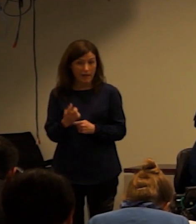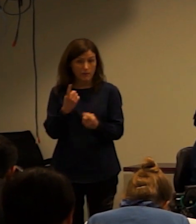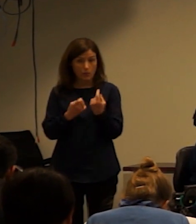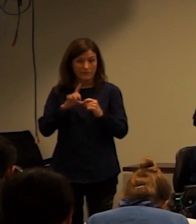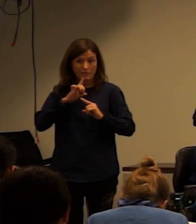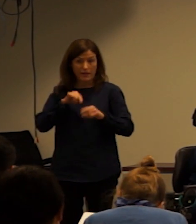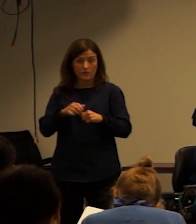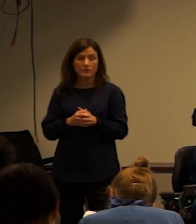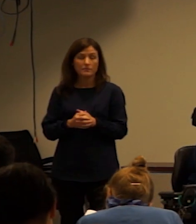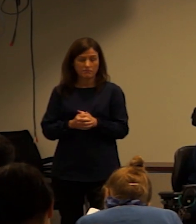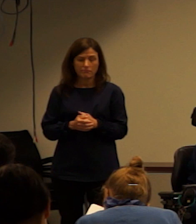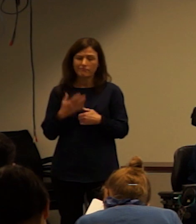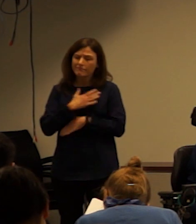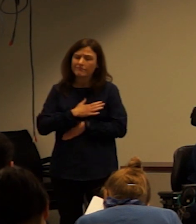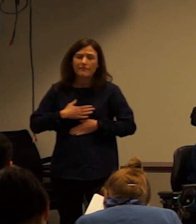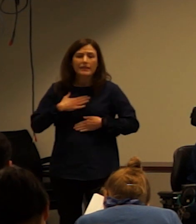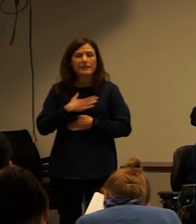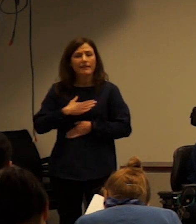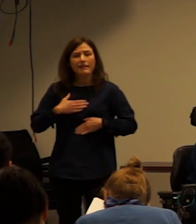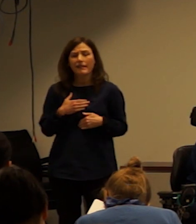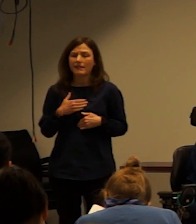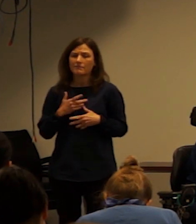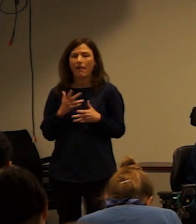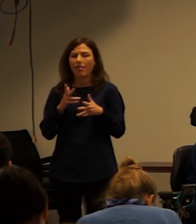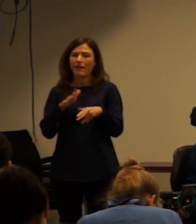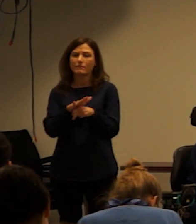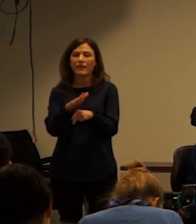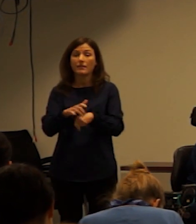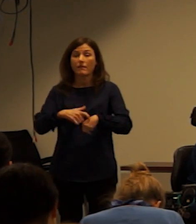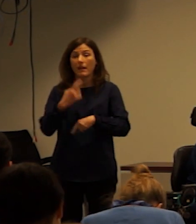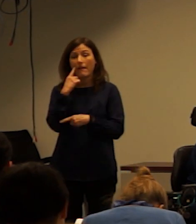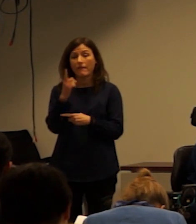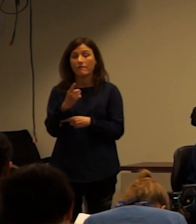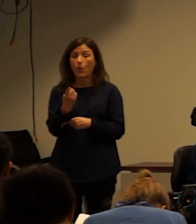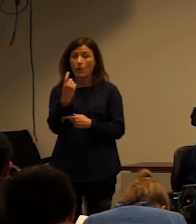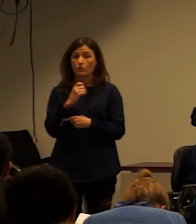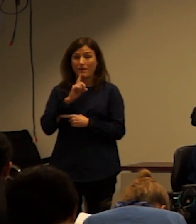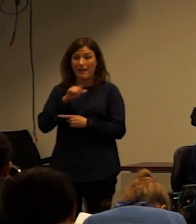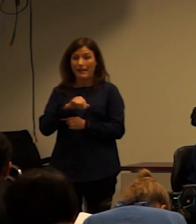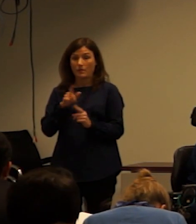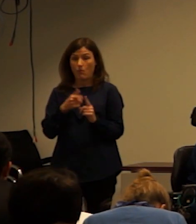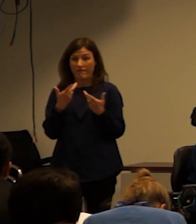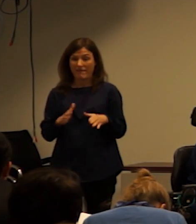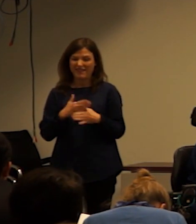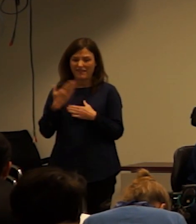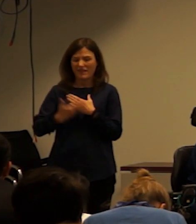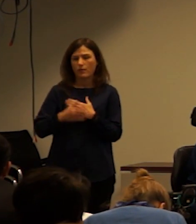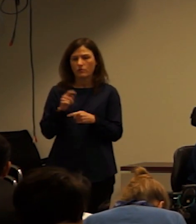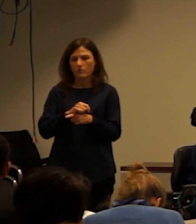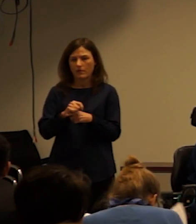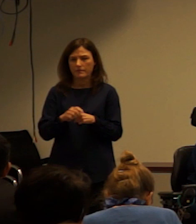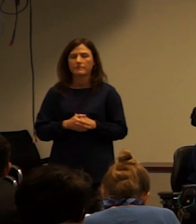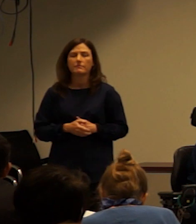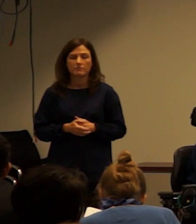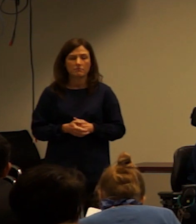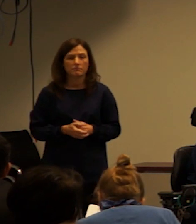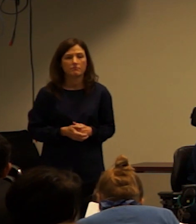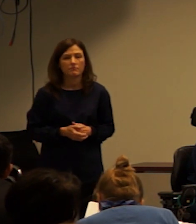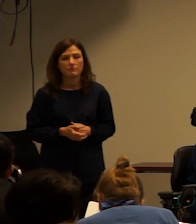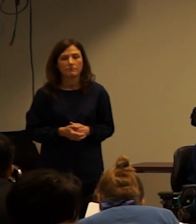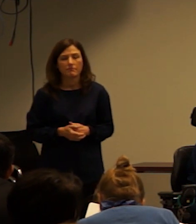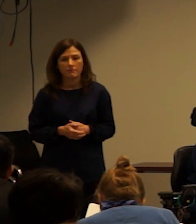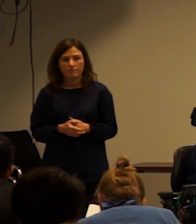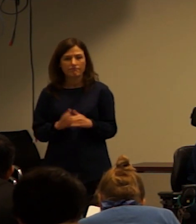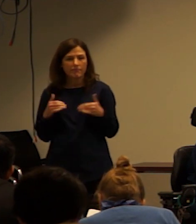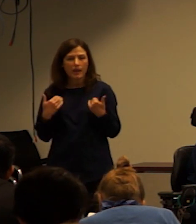and answers. Please leave a little time for questions and answers when you're done at the end of the training, okay? Let people